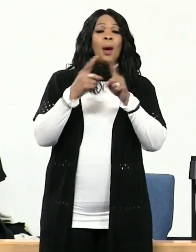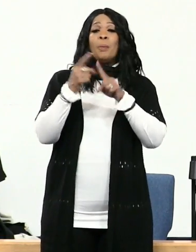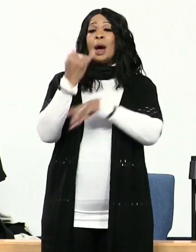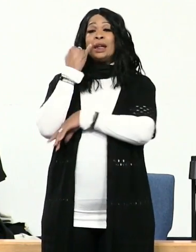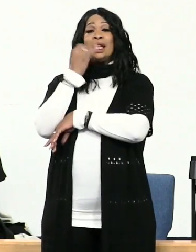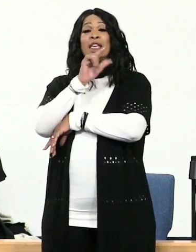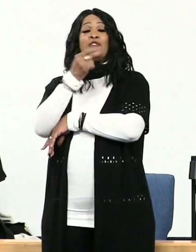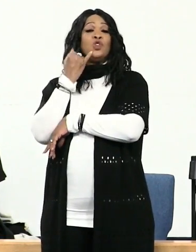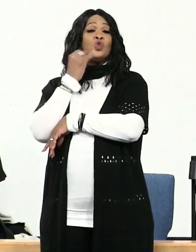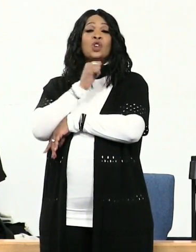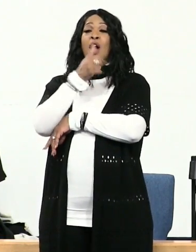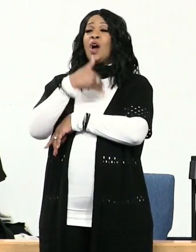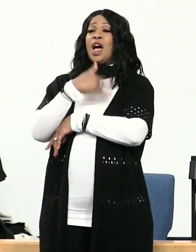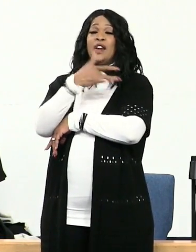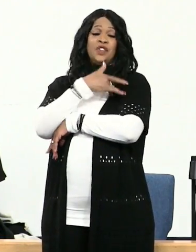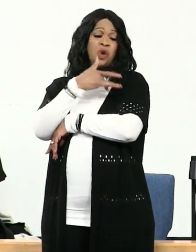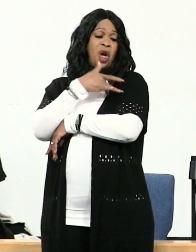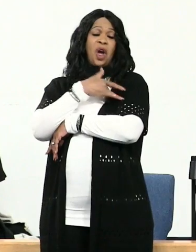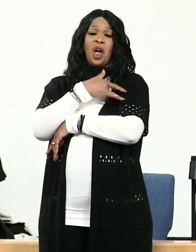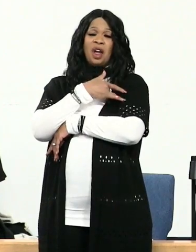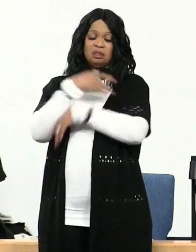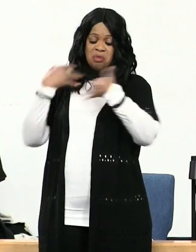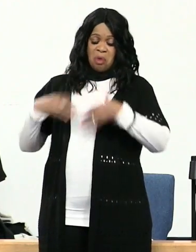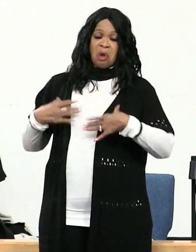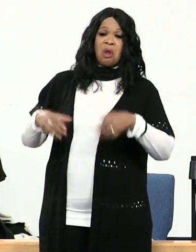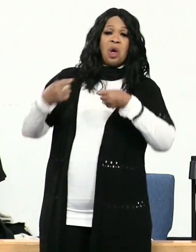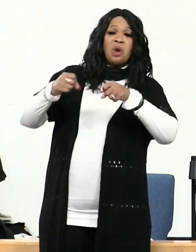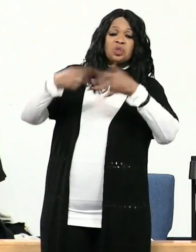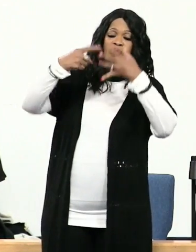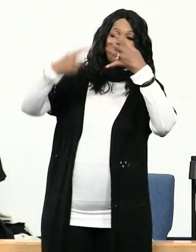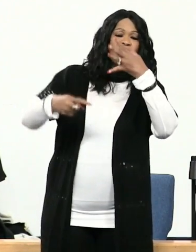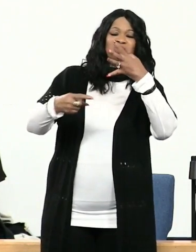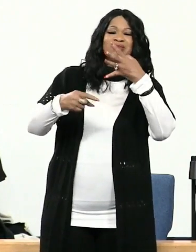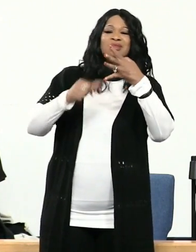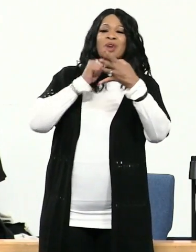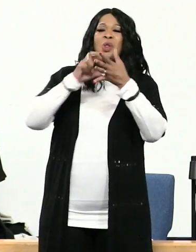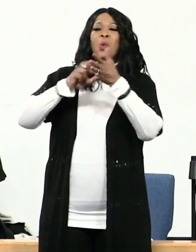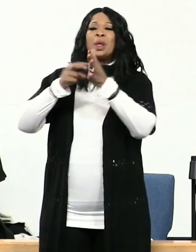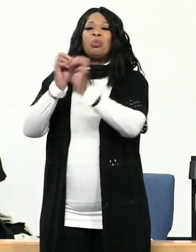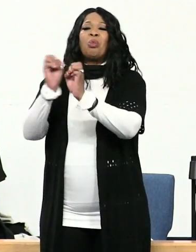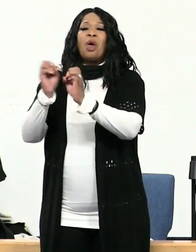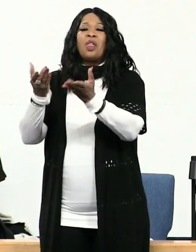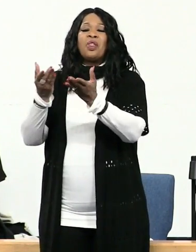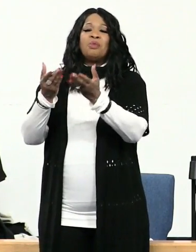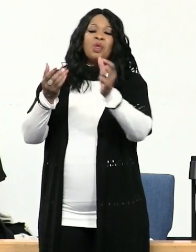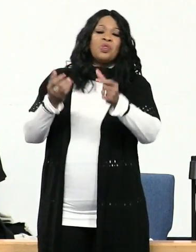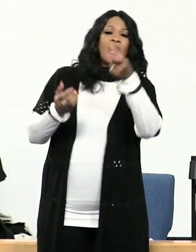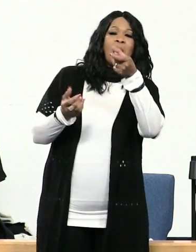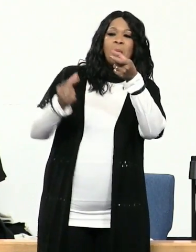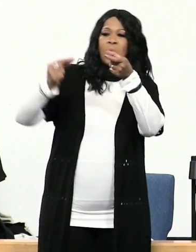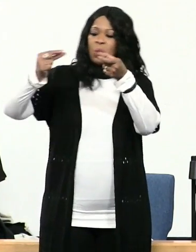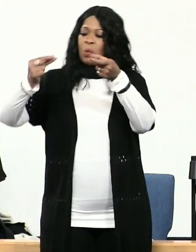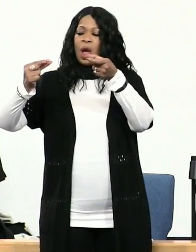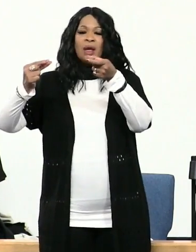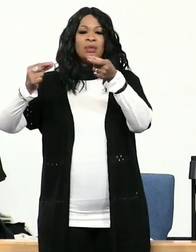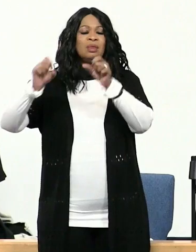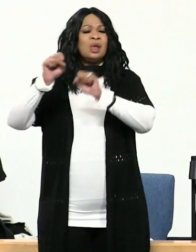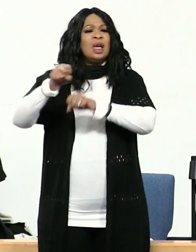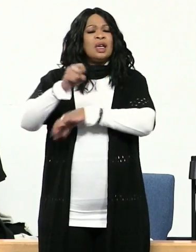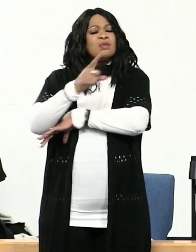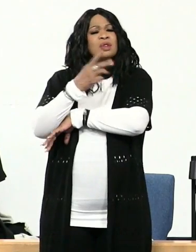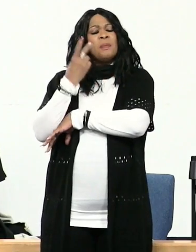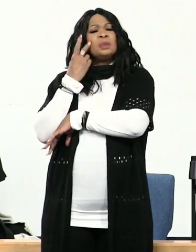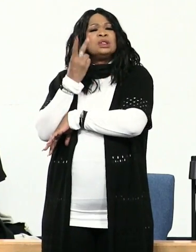your health, all that stuff is meaningless. The cup and the bread can be seen